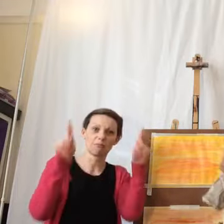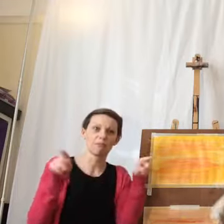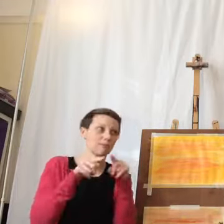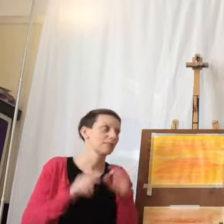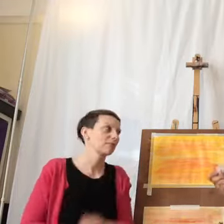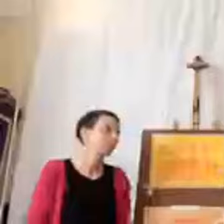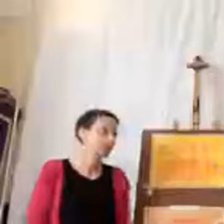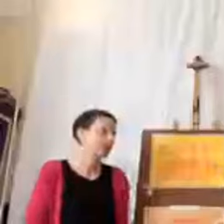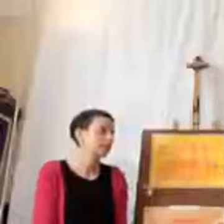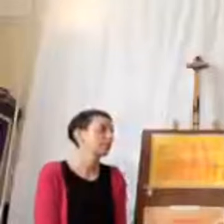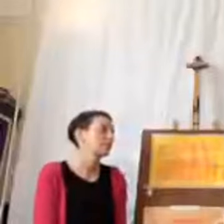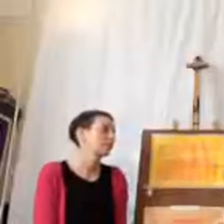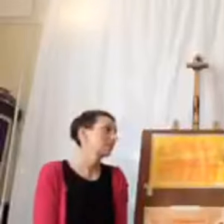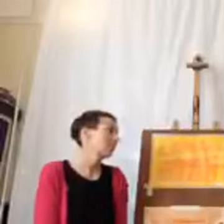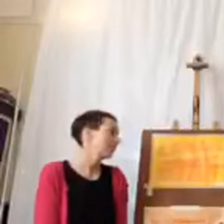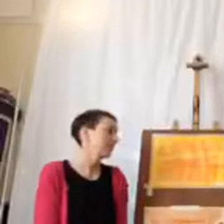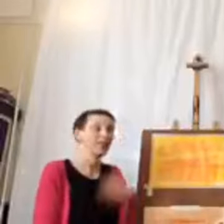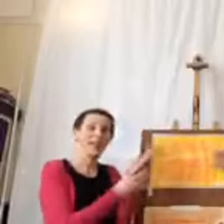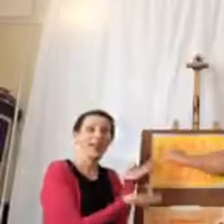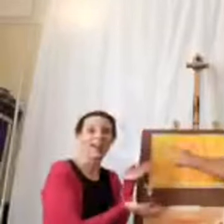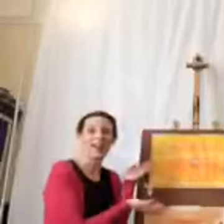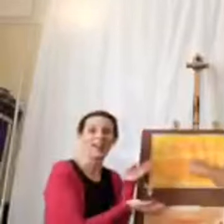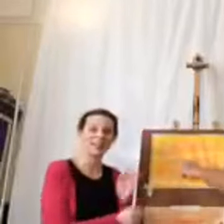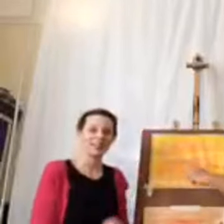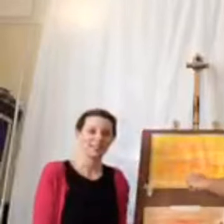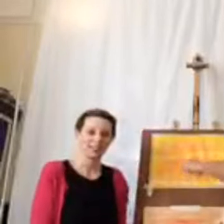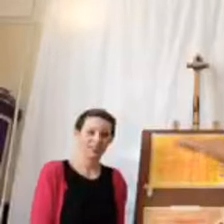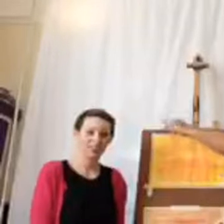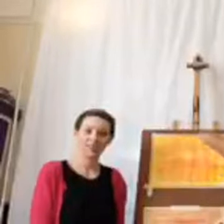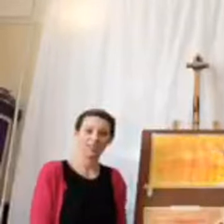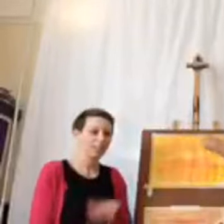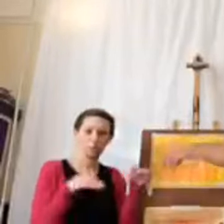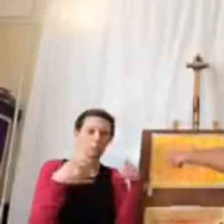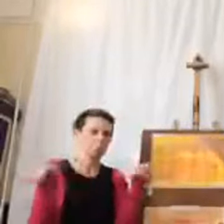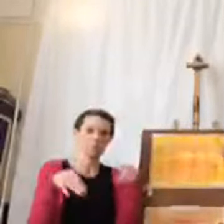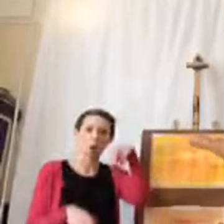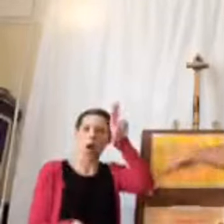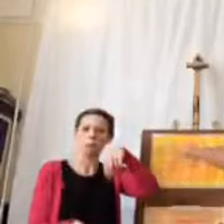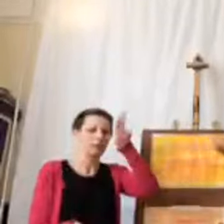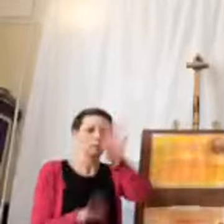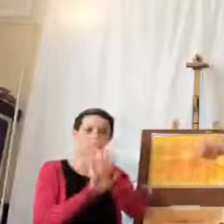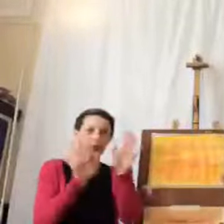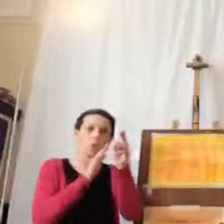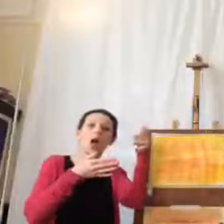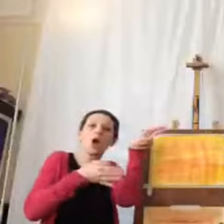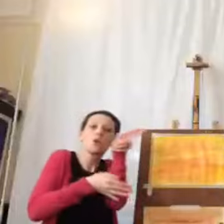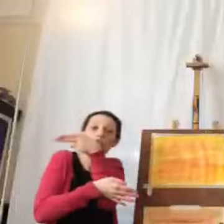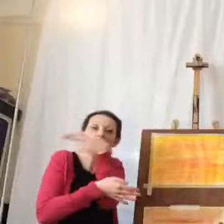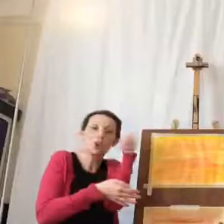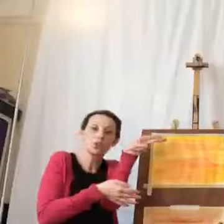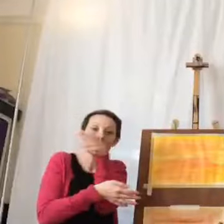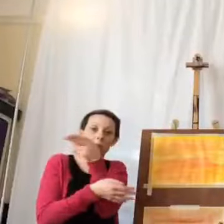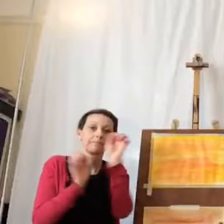exhibition. I'll just interrupt you. You can. When you're putting this on, go crossways, don't go all around like that, because